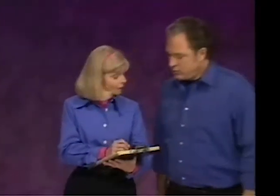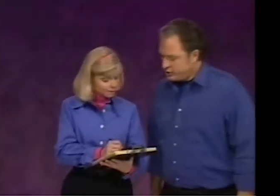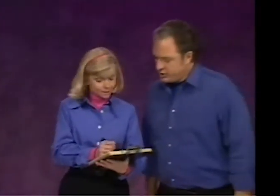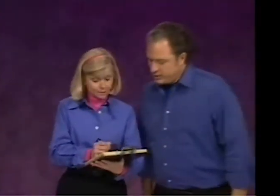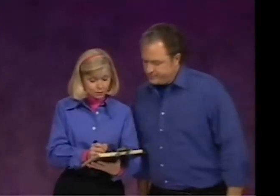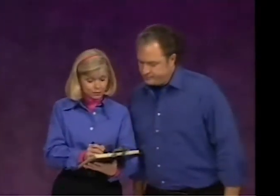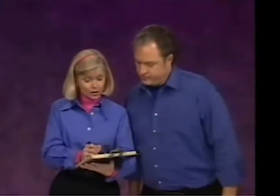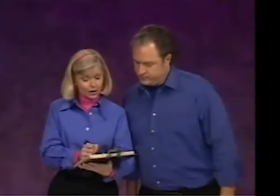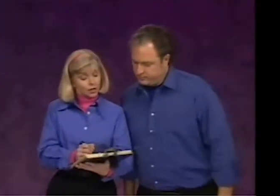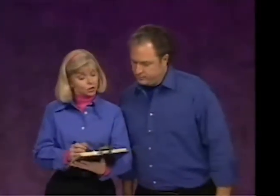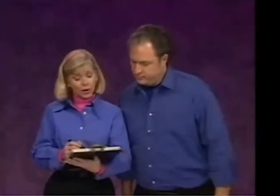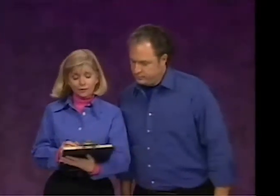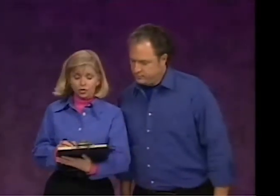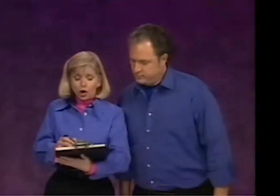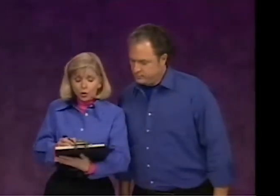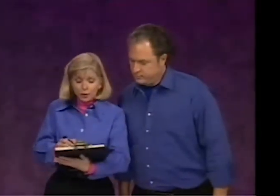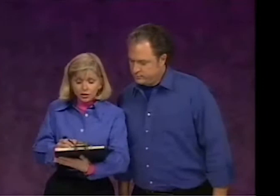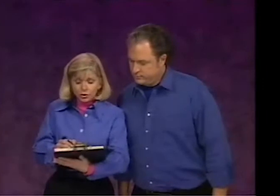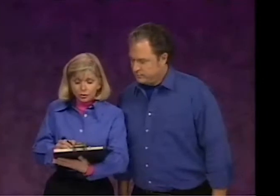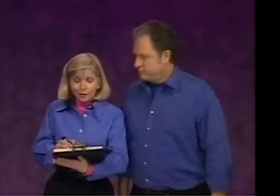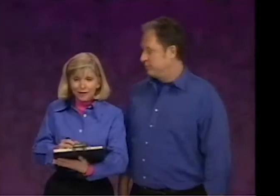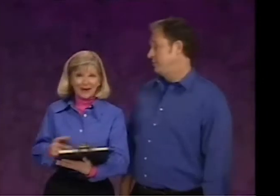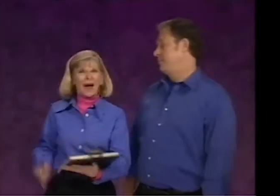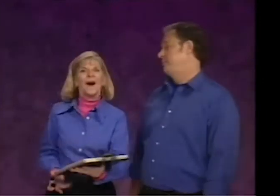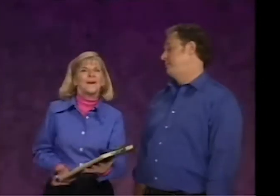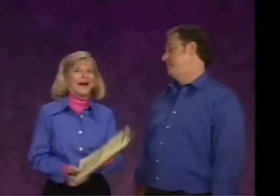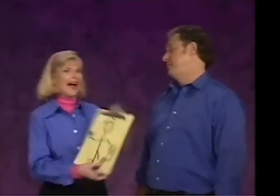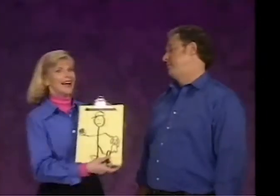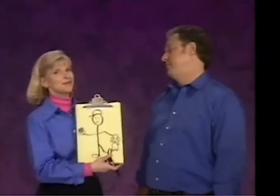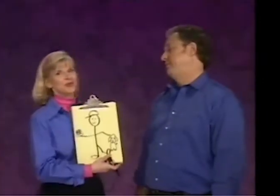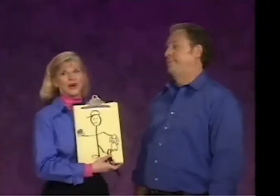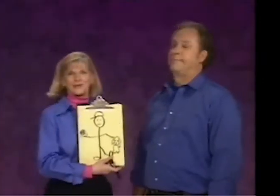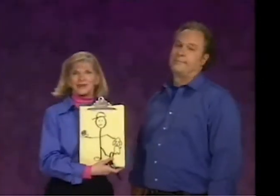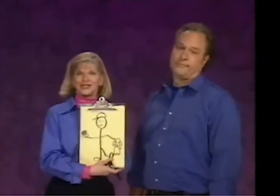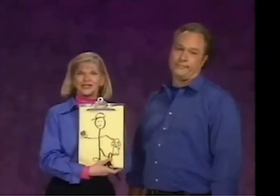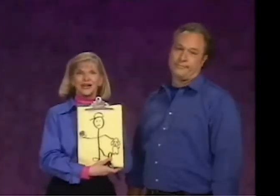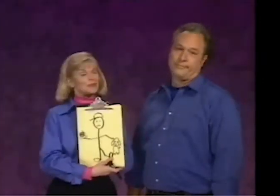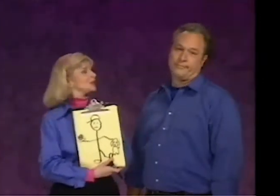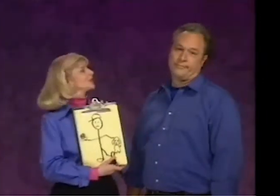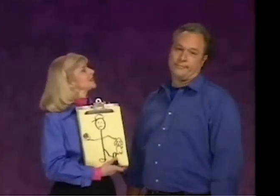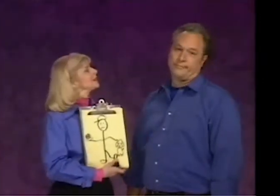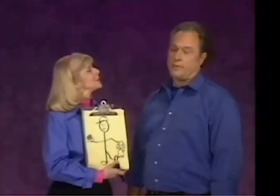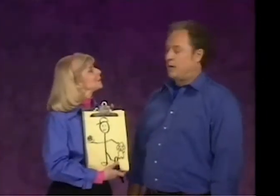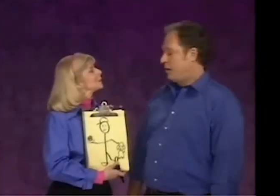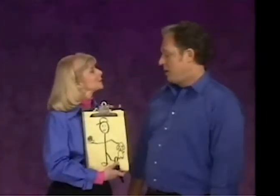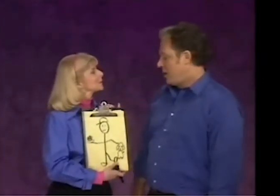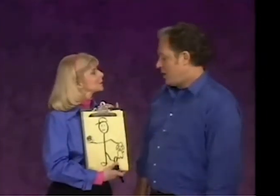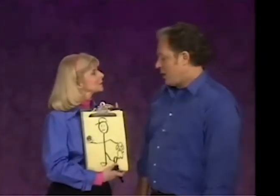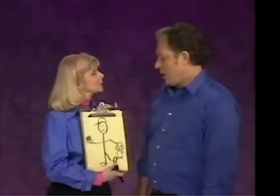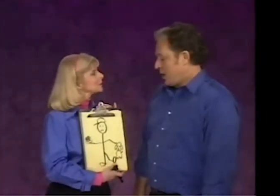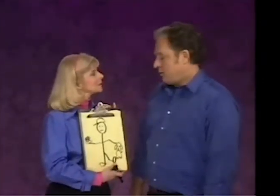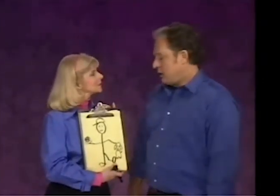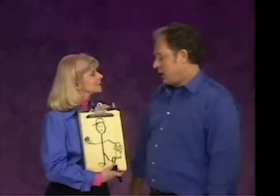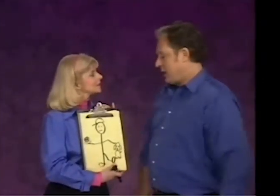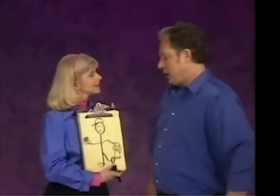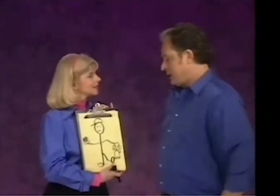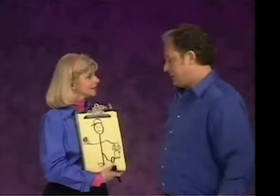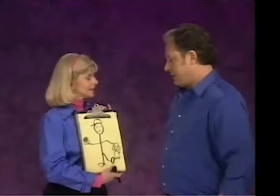What you doing? Do I have to draw you a picture? Oh, I am drawing a picture. What do you think? Okay, let's